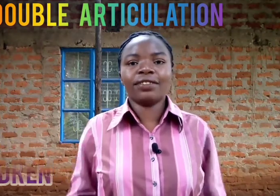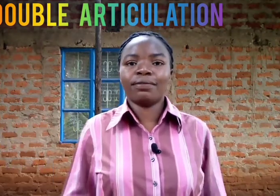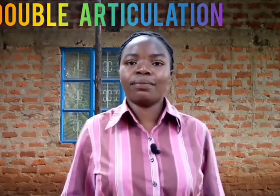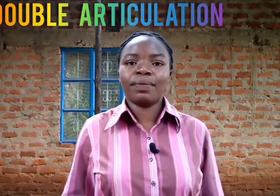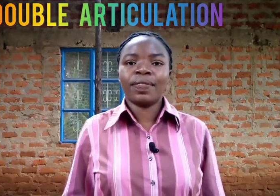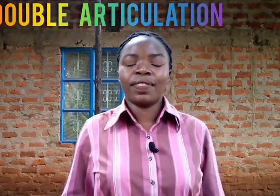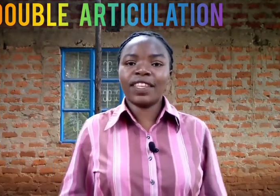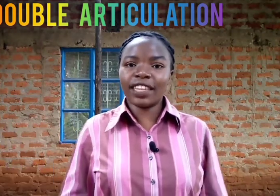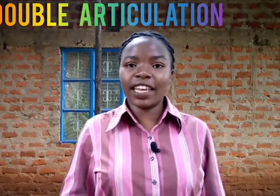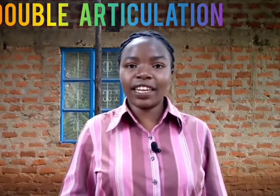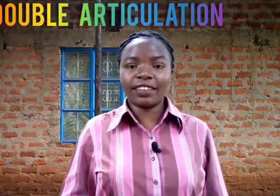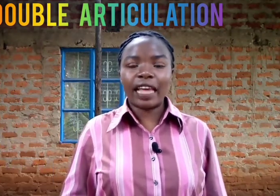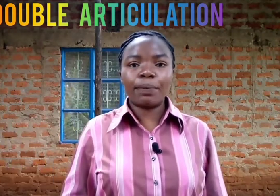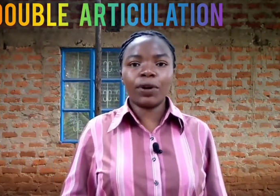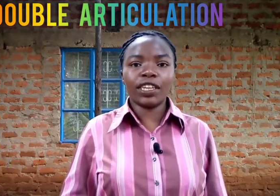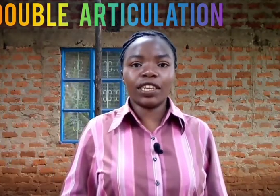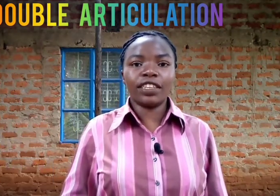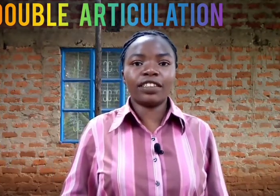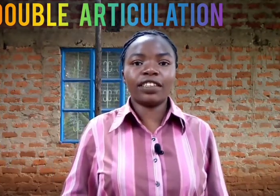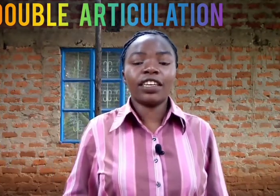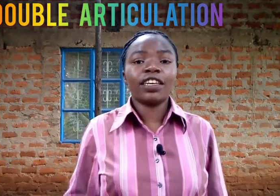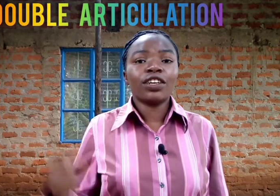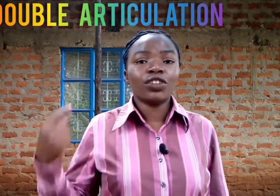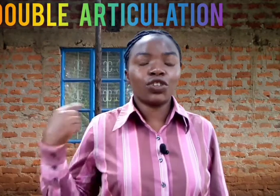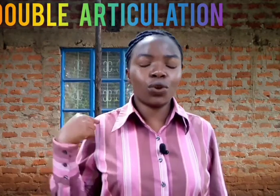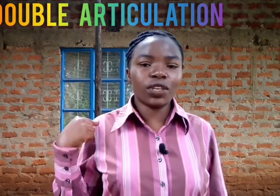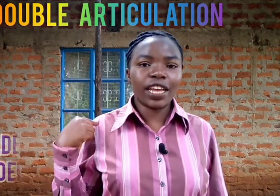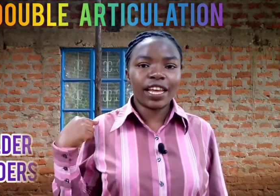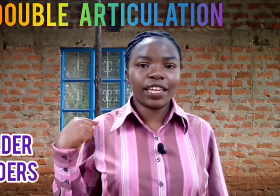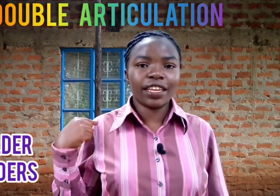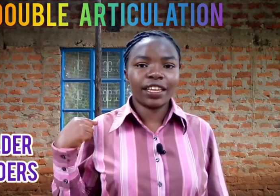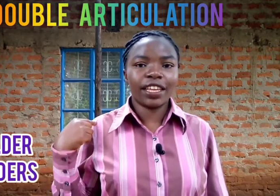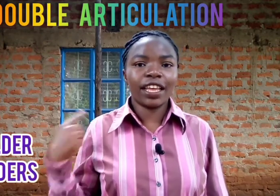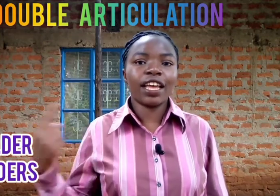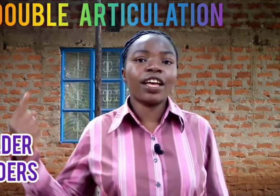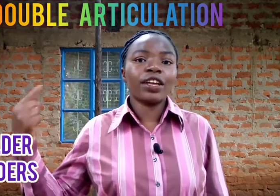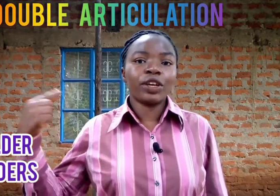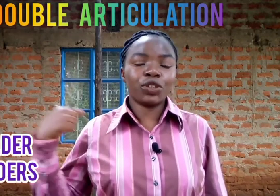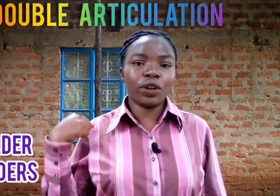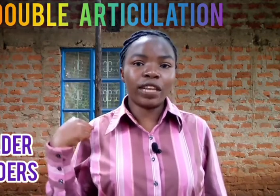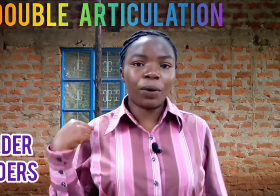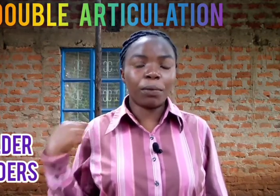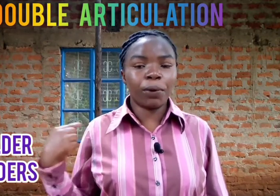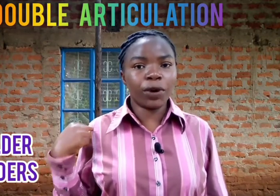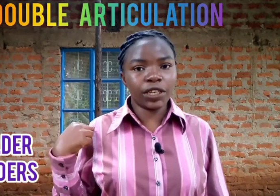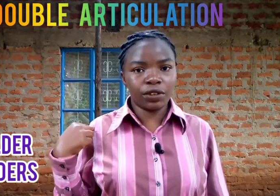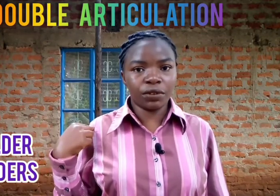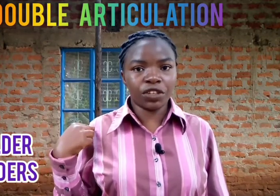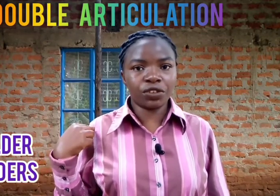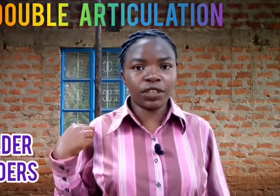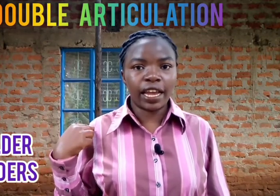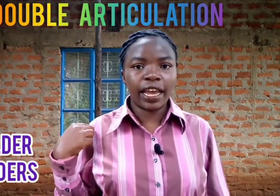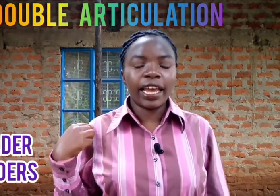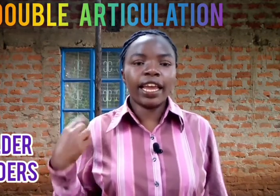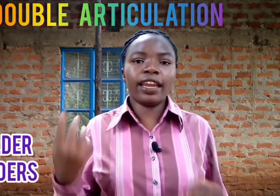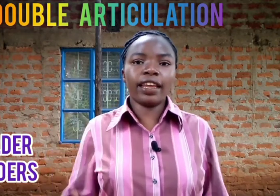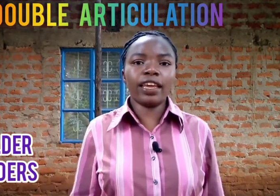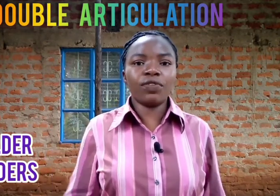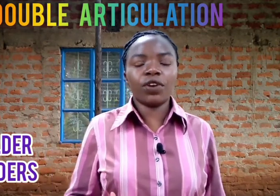The second example is shoulder. Shoulder. We point to the shoulder. And if we are